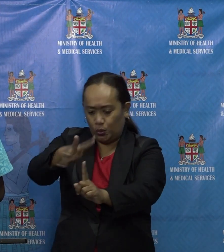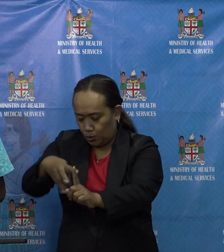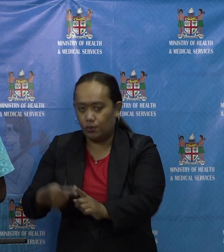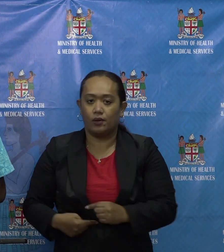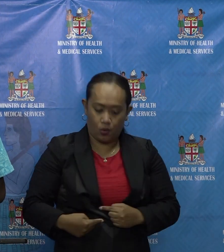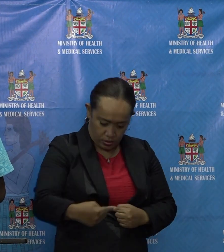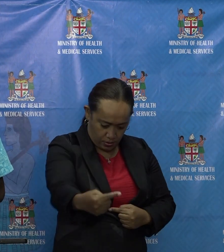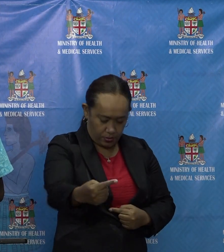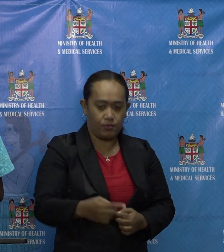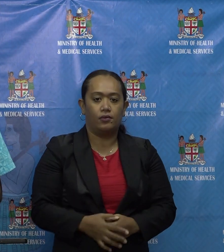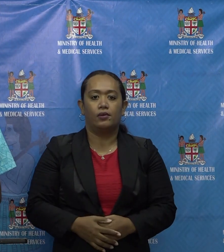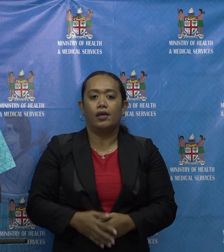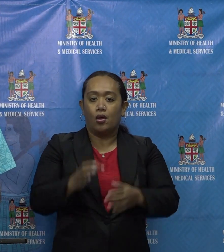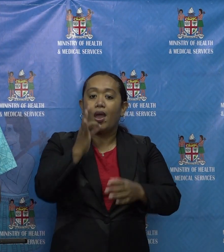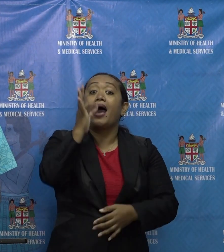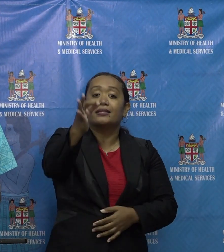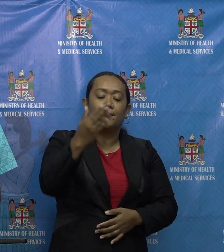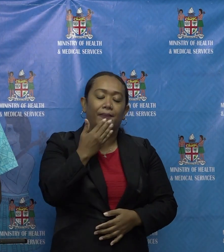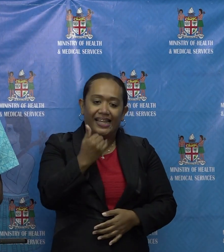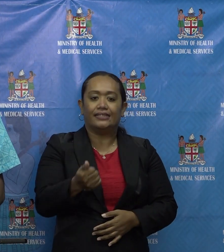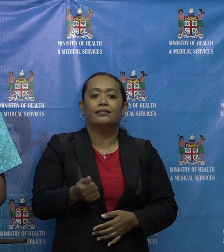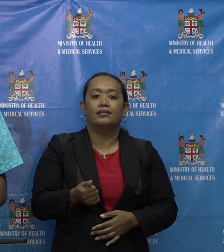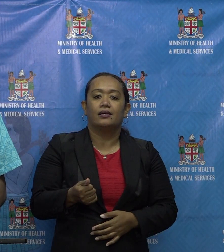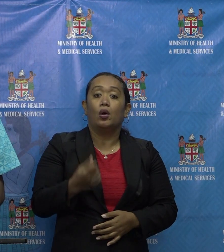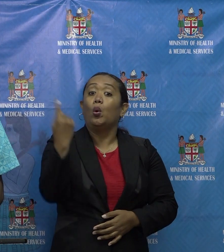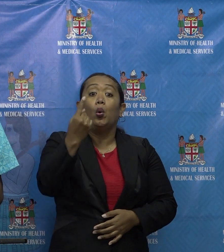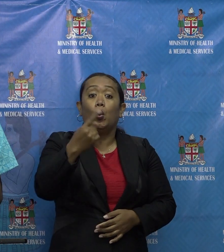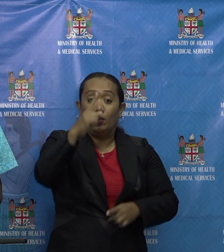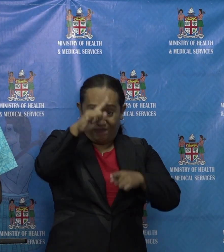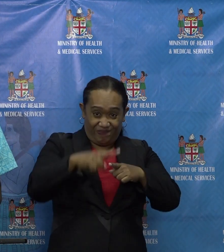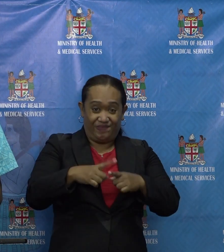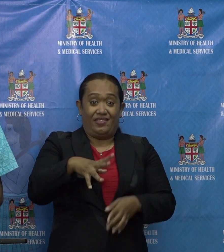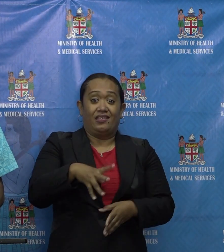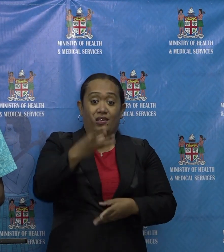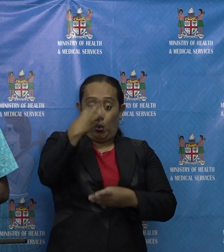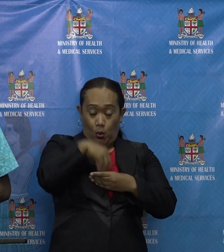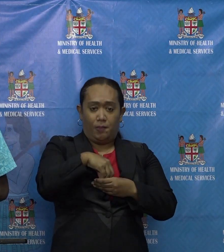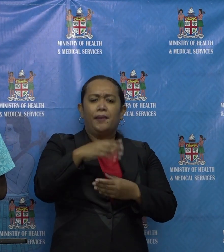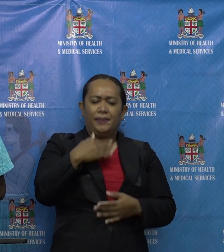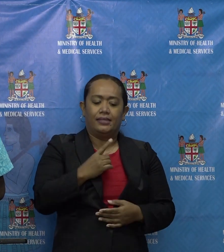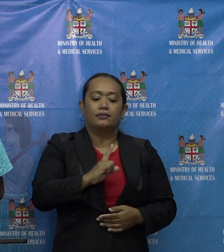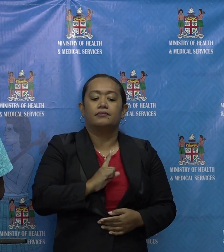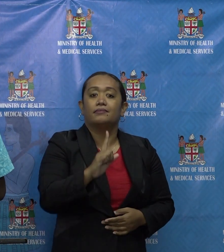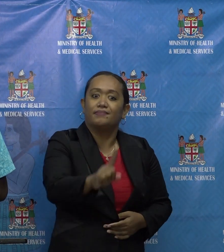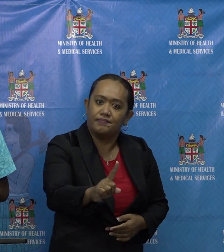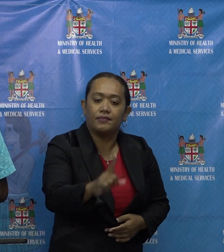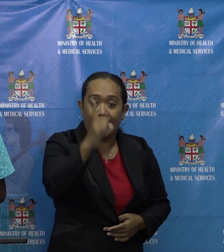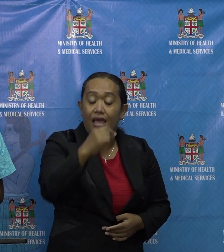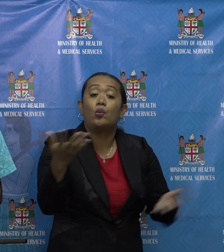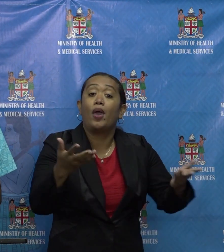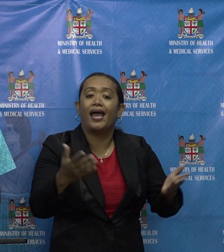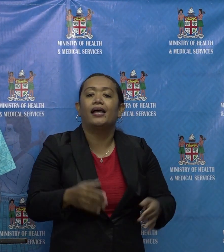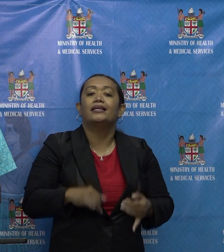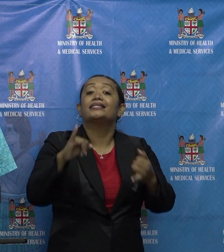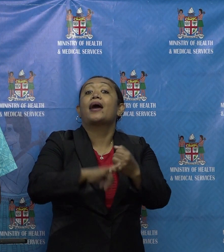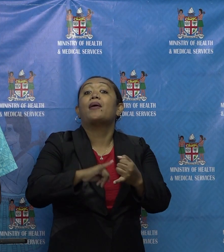continues, and we are asking patients to again go to Samambula Health Centre, which opens